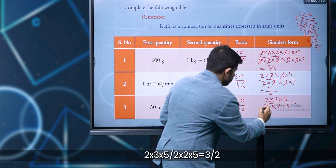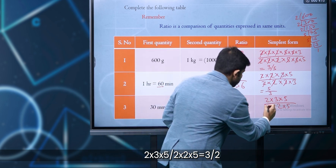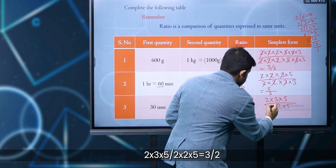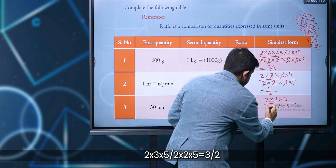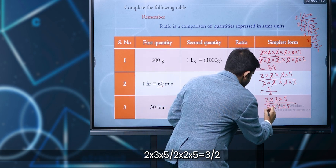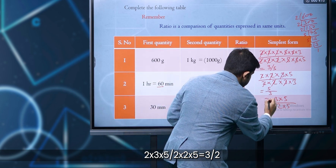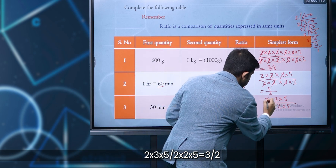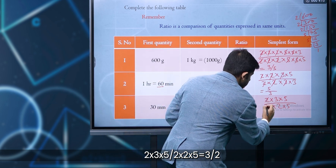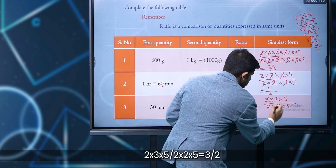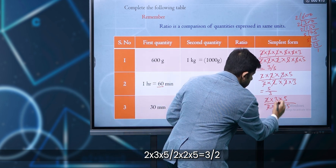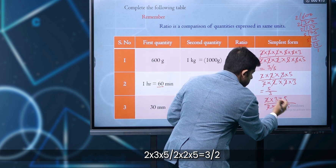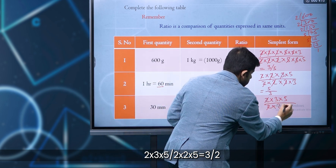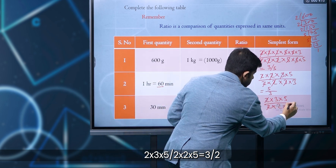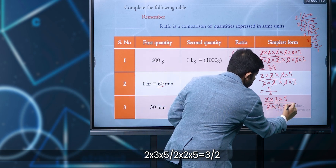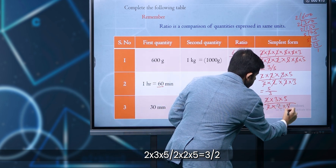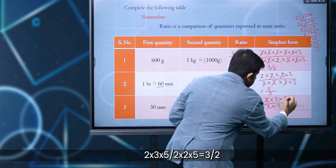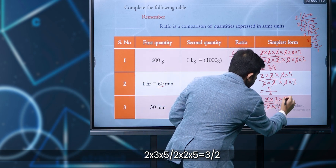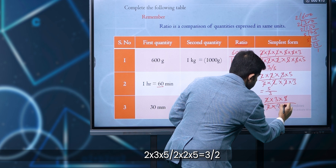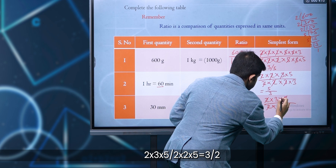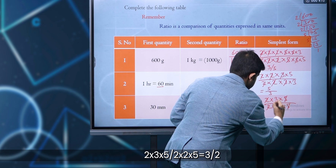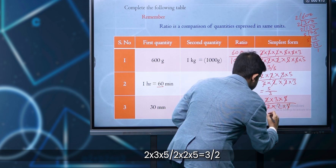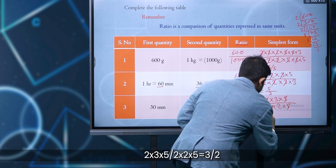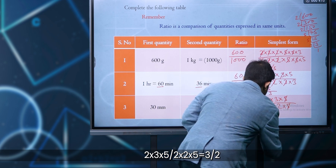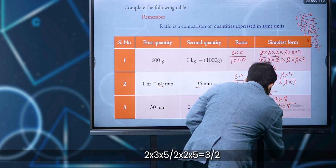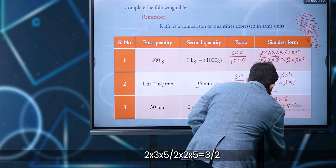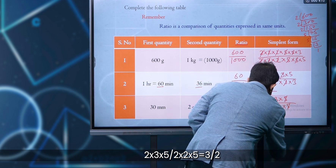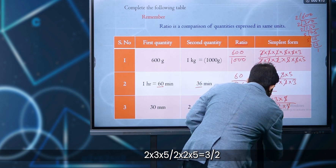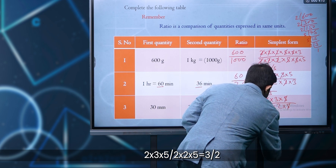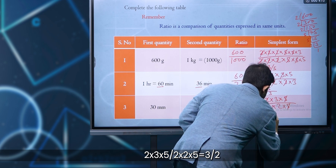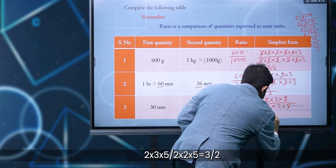which is equal to 3 by 2.